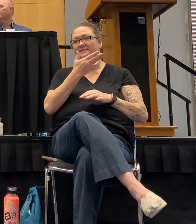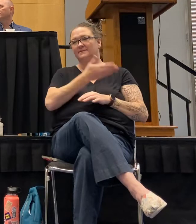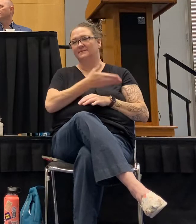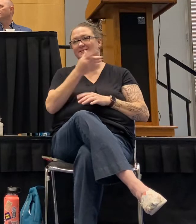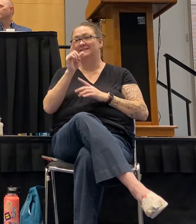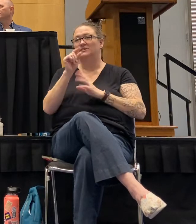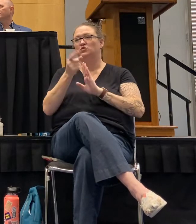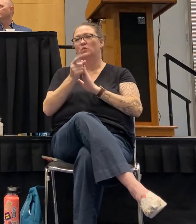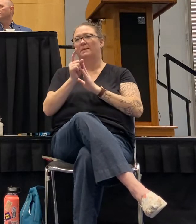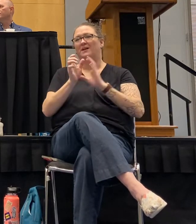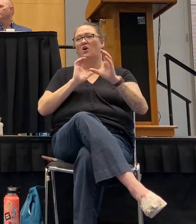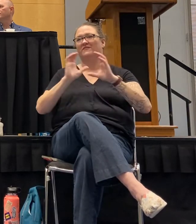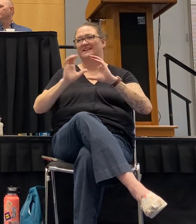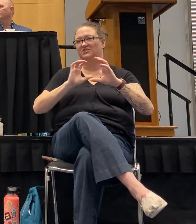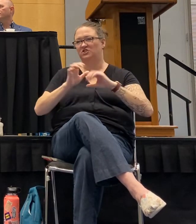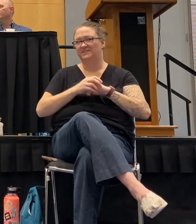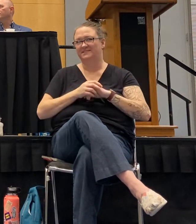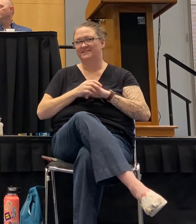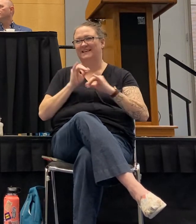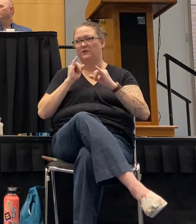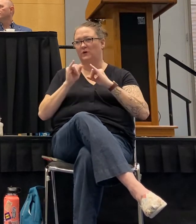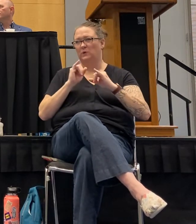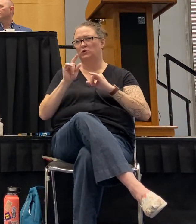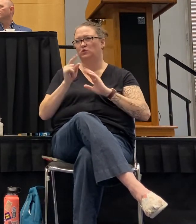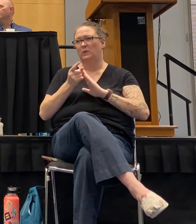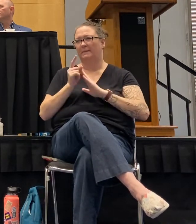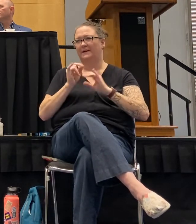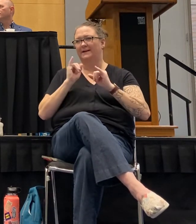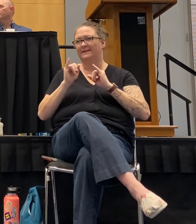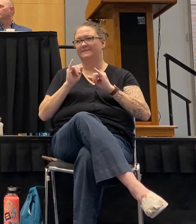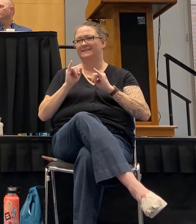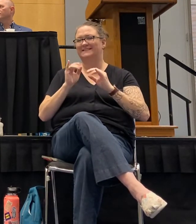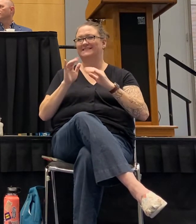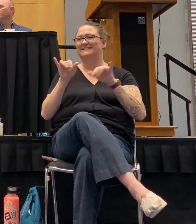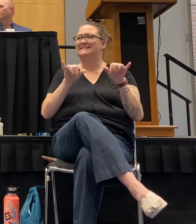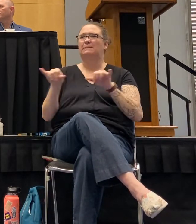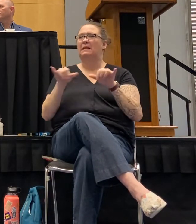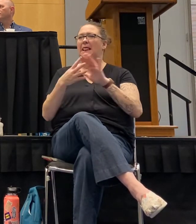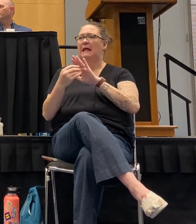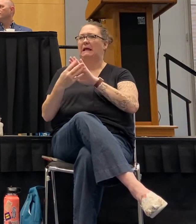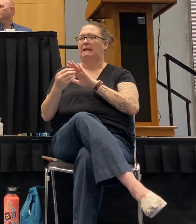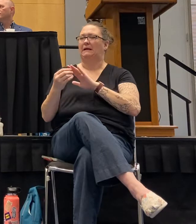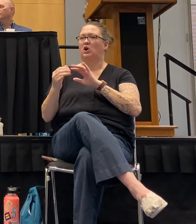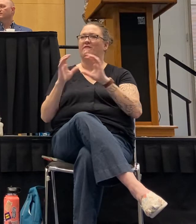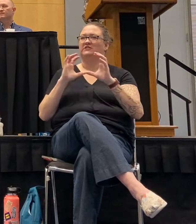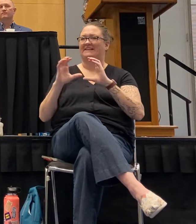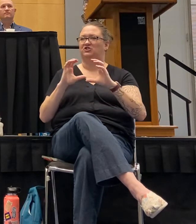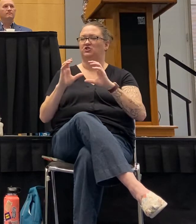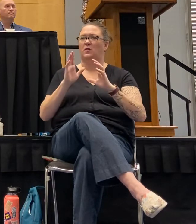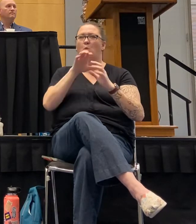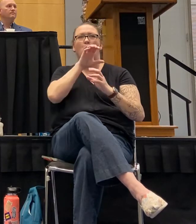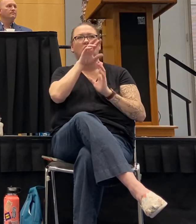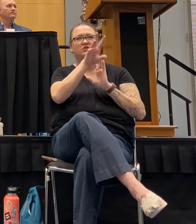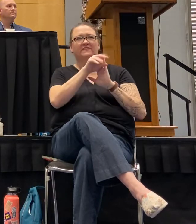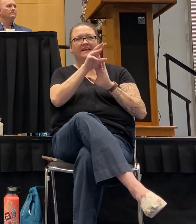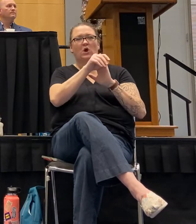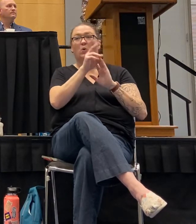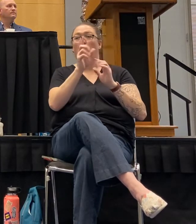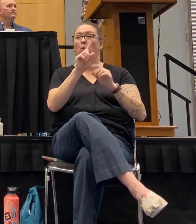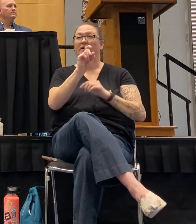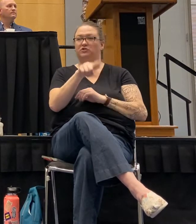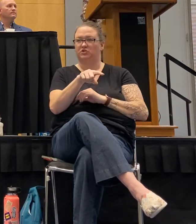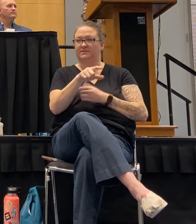a 20-minute conversation, like interview, kind of simulating a conversation. So they'll watch a video question. It's a short